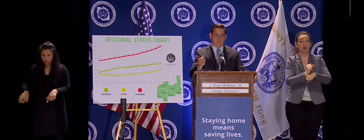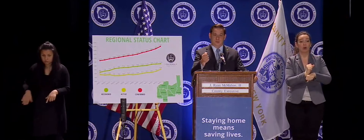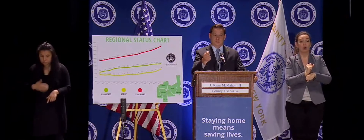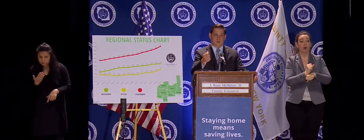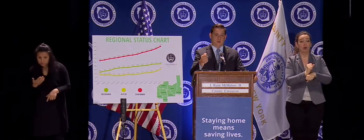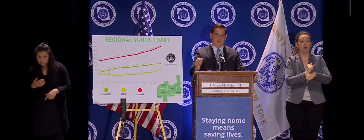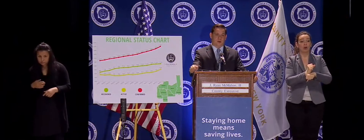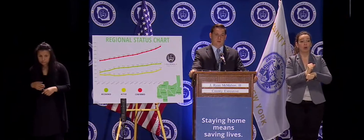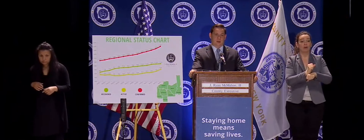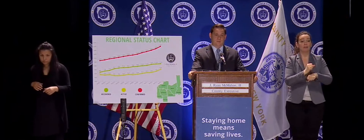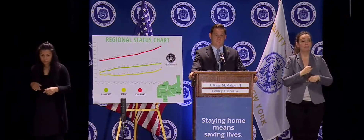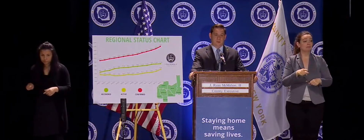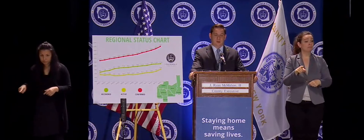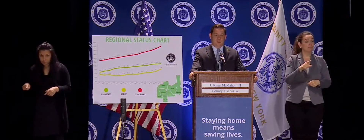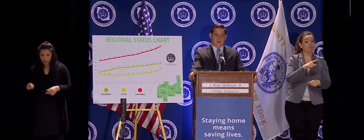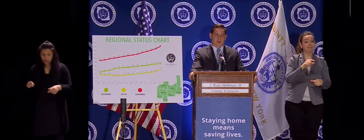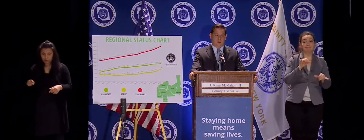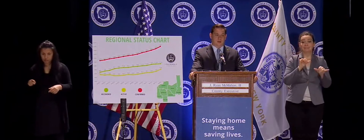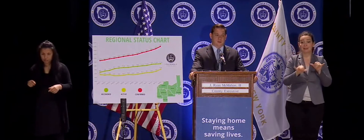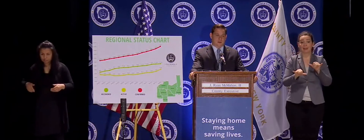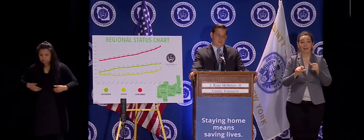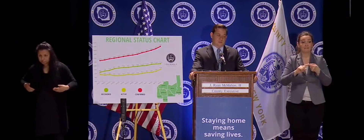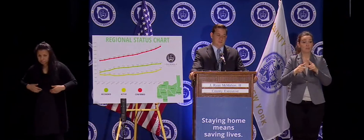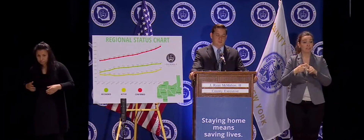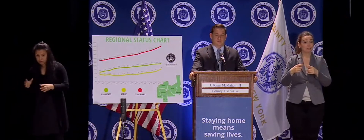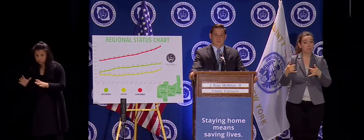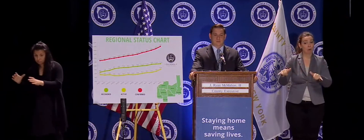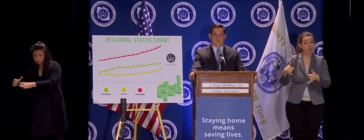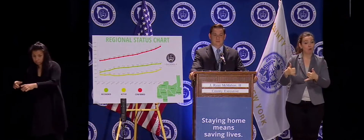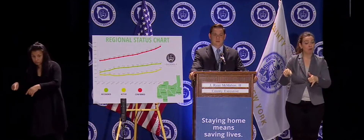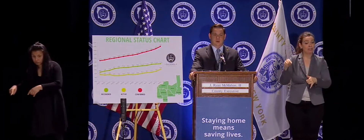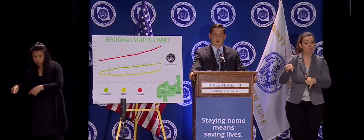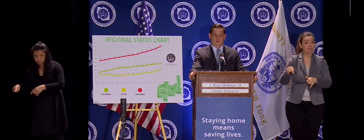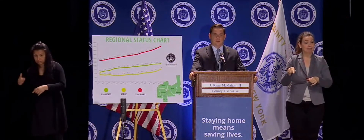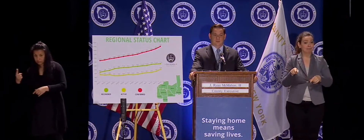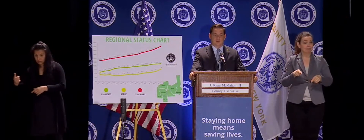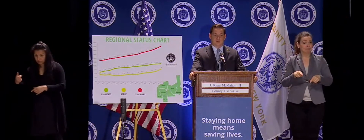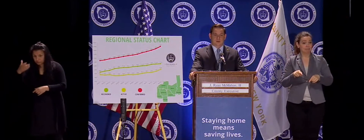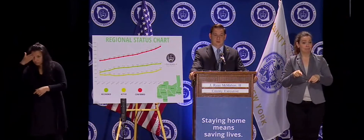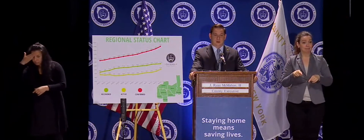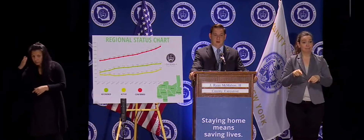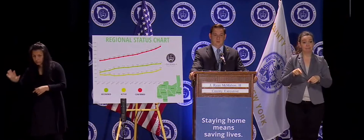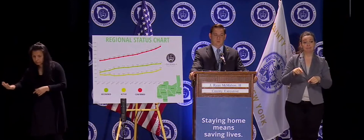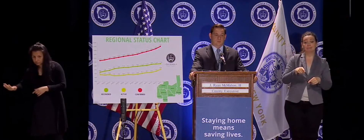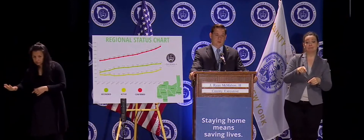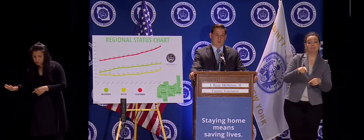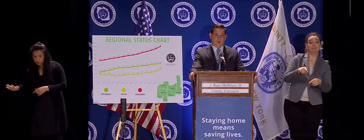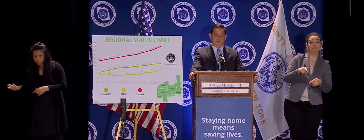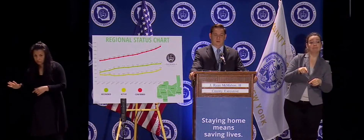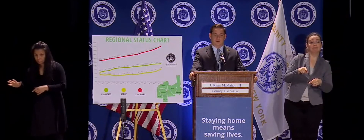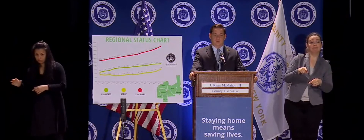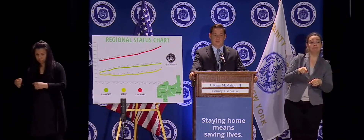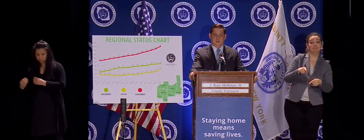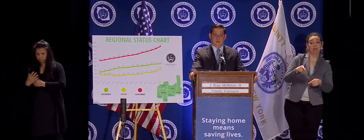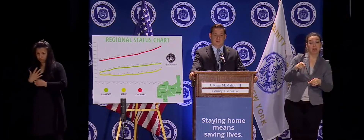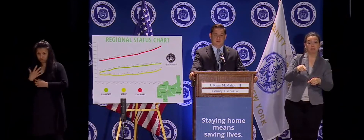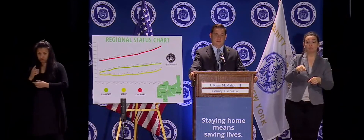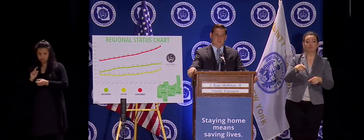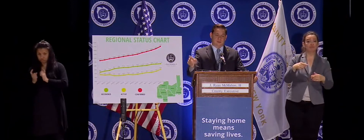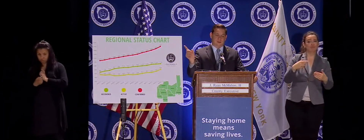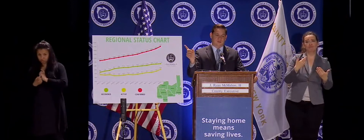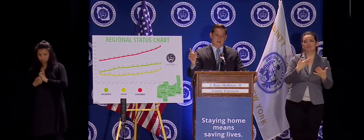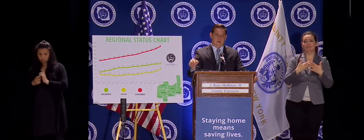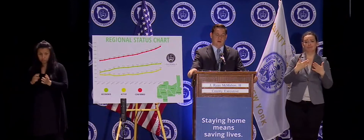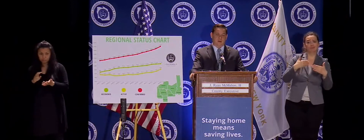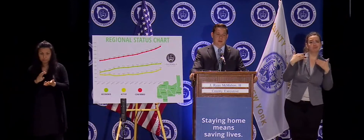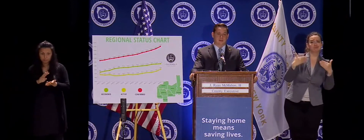checking temperatures to go to the party, right? And then all of a sudden, you get COVID. You're out of work for another 2 weeks at least,